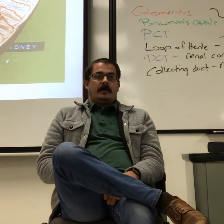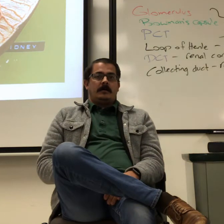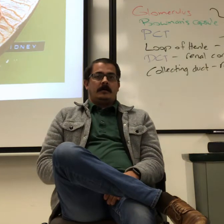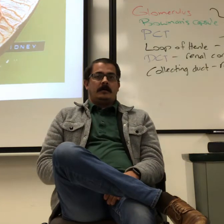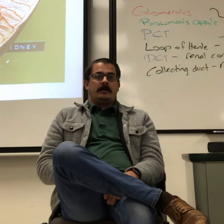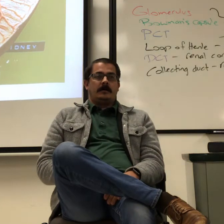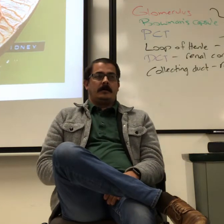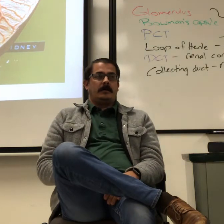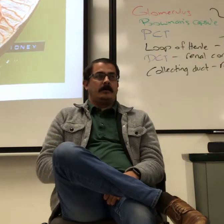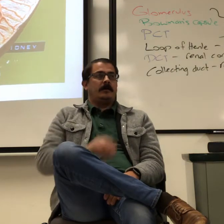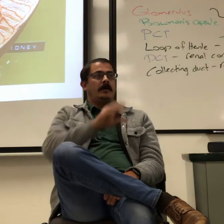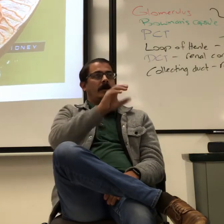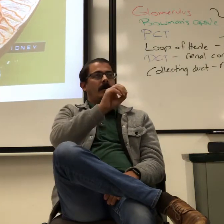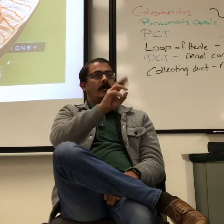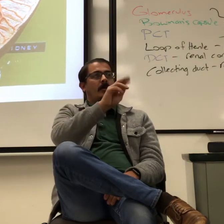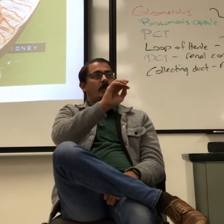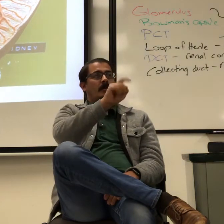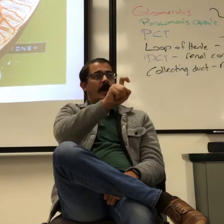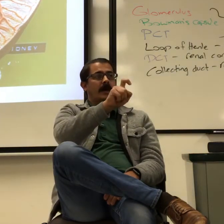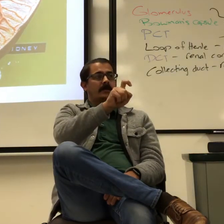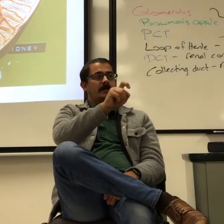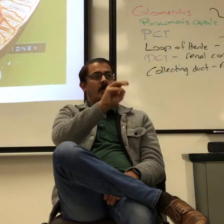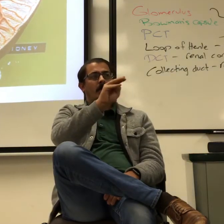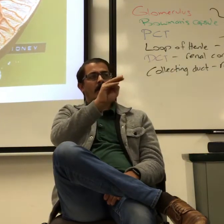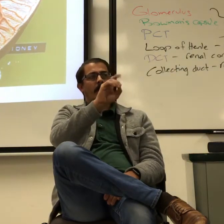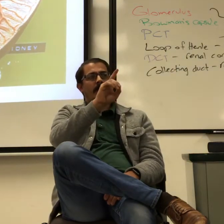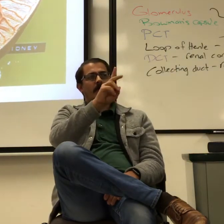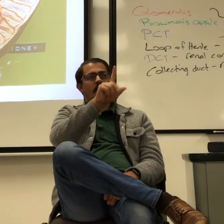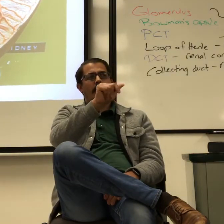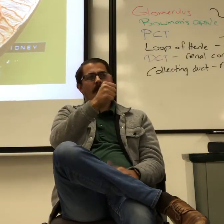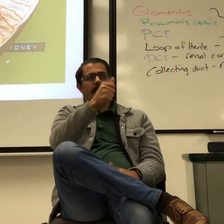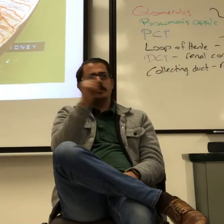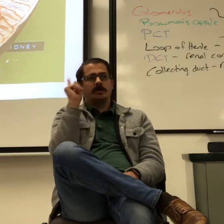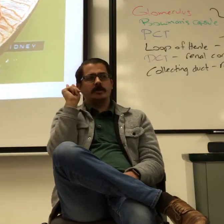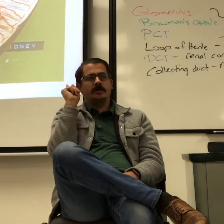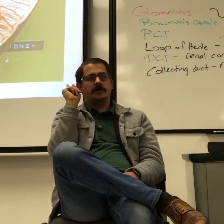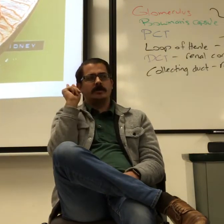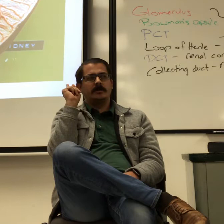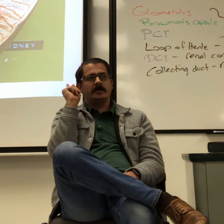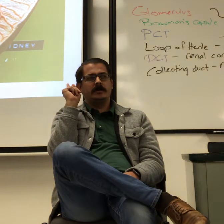Is that cortex or medulla? See if you're waking up here.